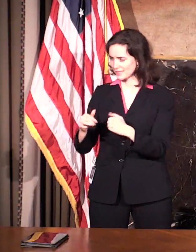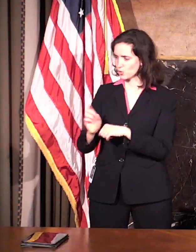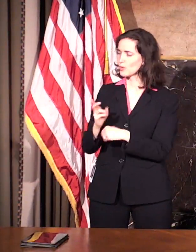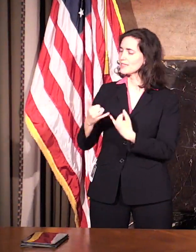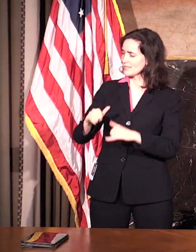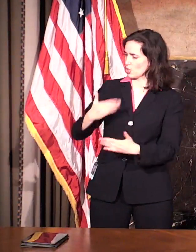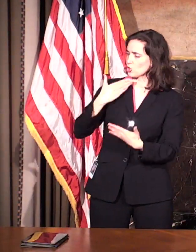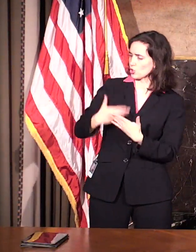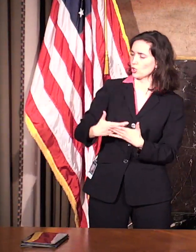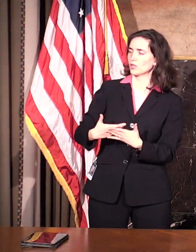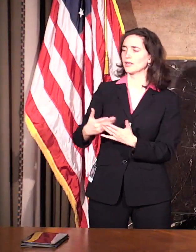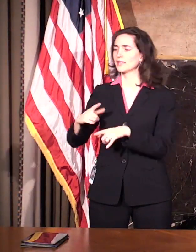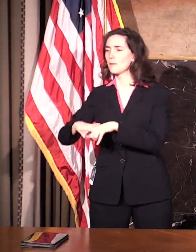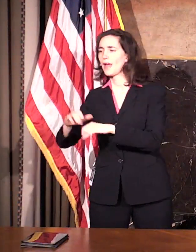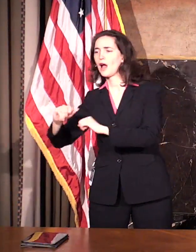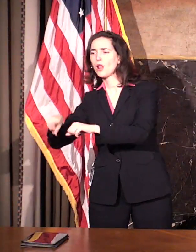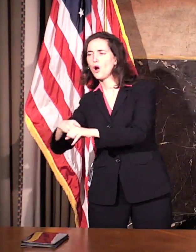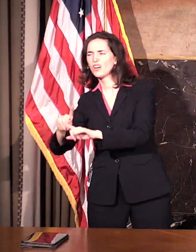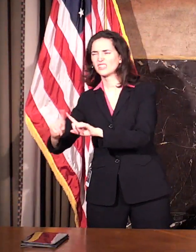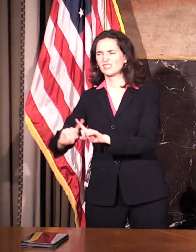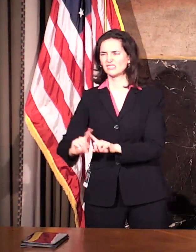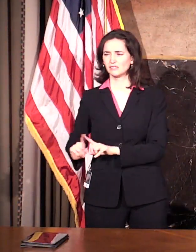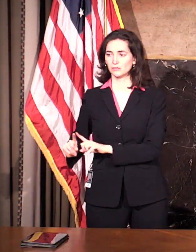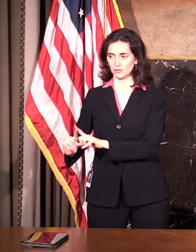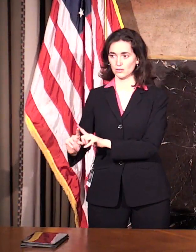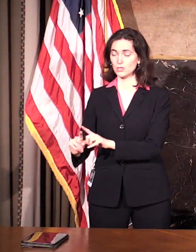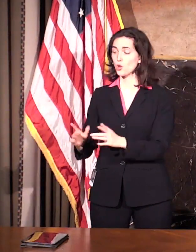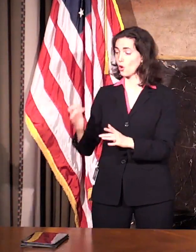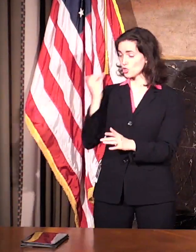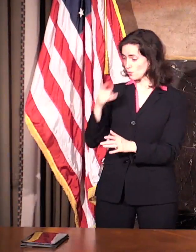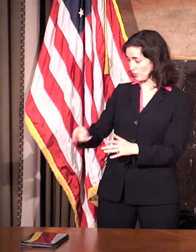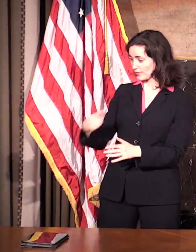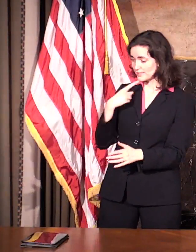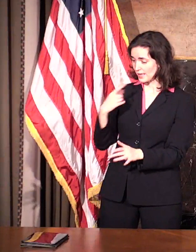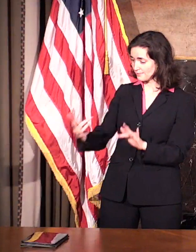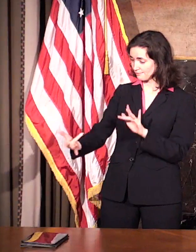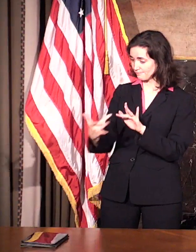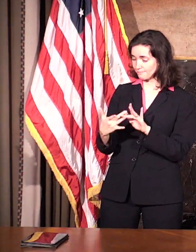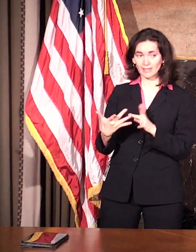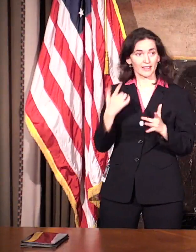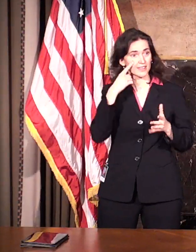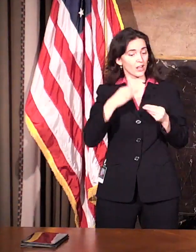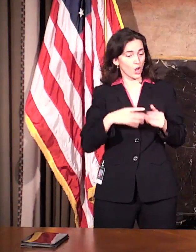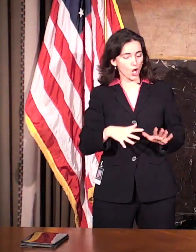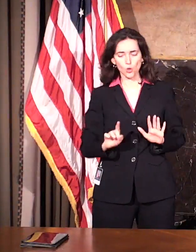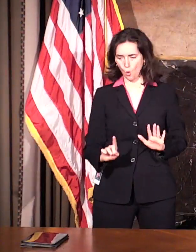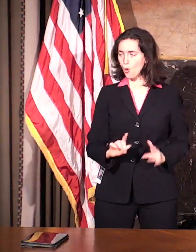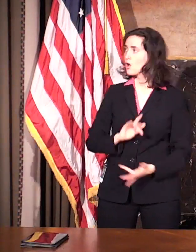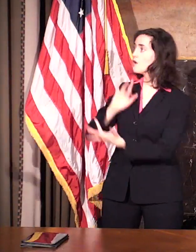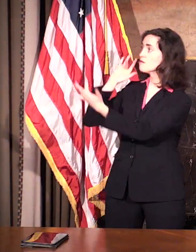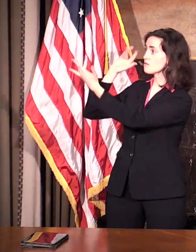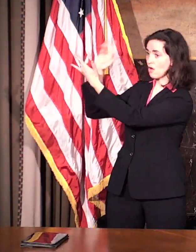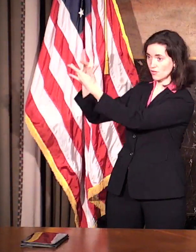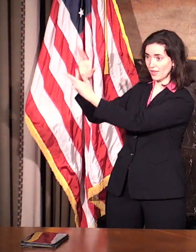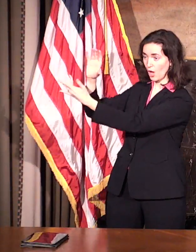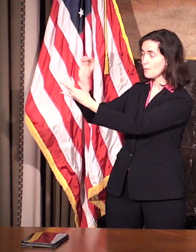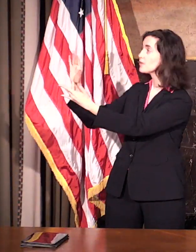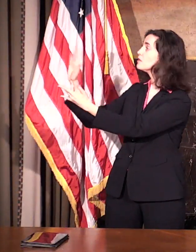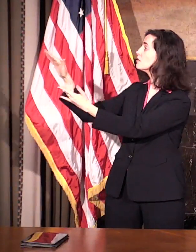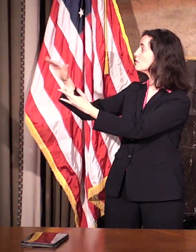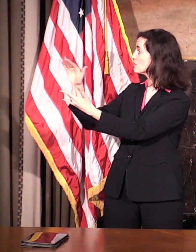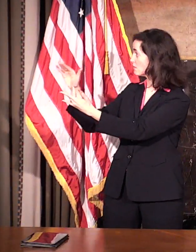those doses. So that's the first step. If the manufacturer says you can't use it, then we work with the provider to do an